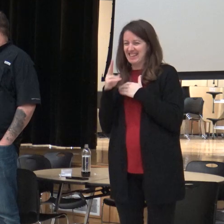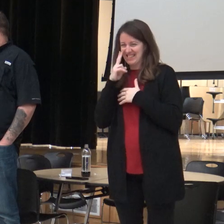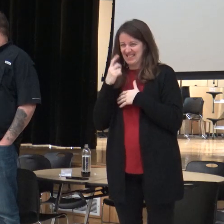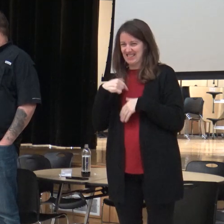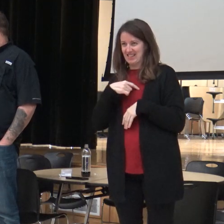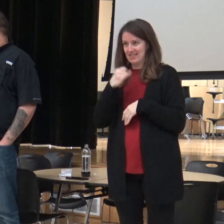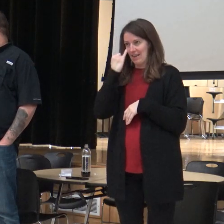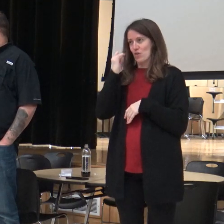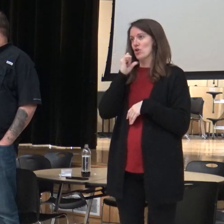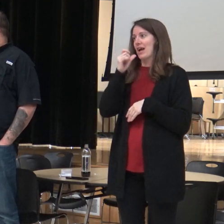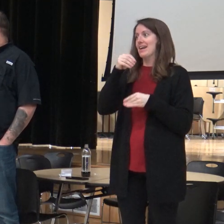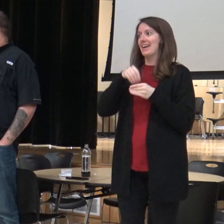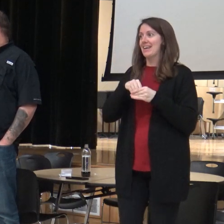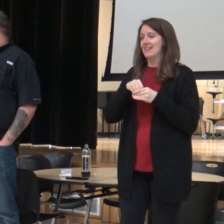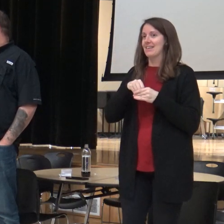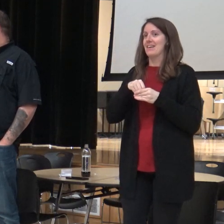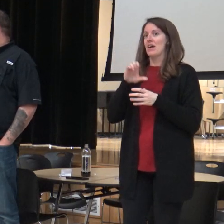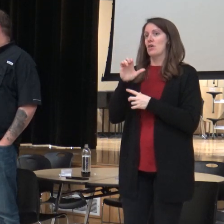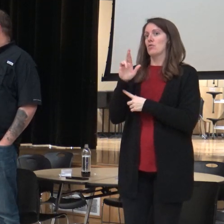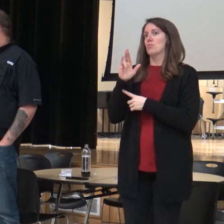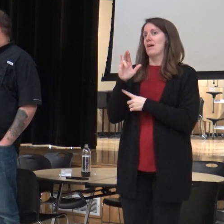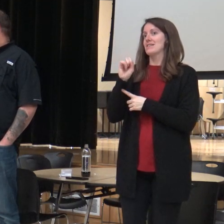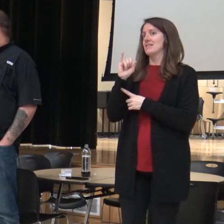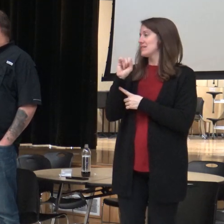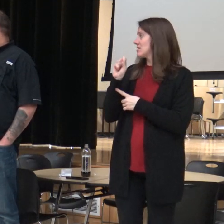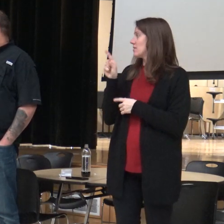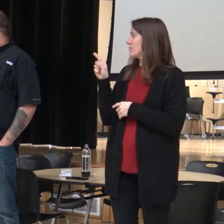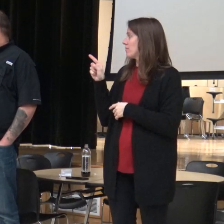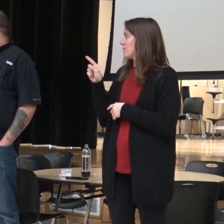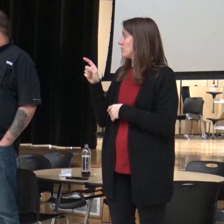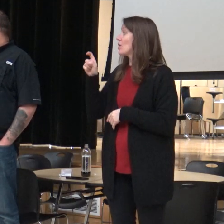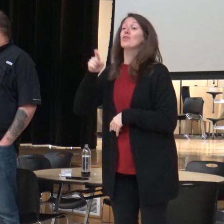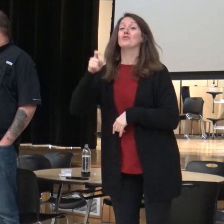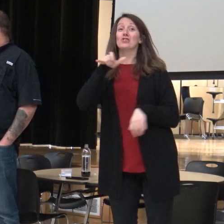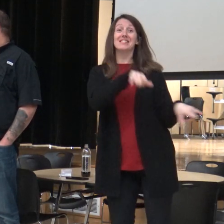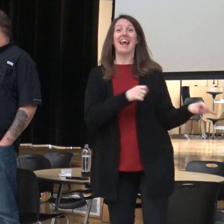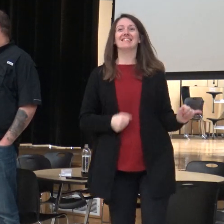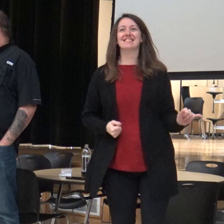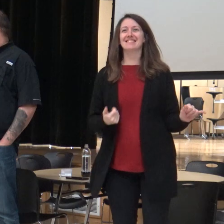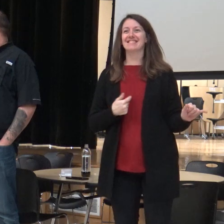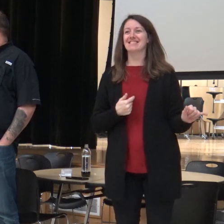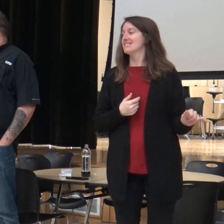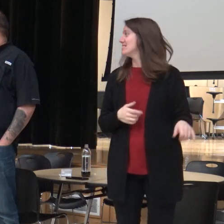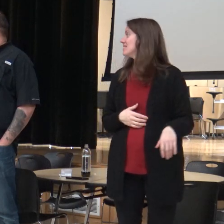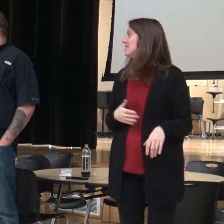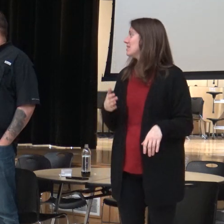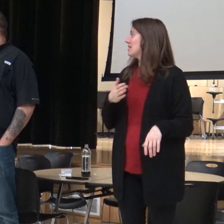that makes sense. Sorry. Mumble words at that point. You can stay up there.